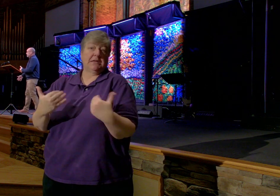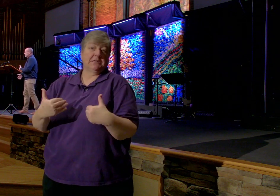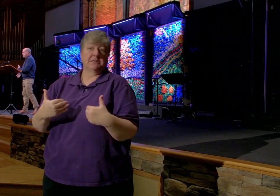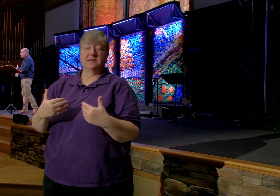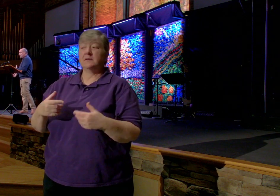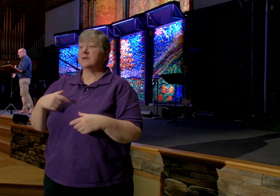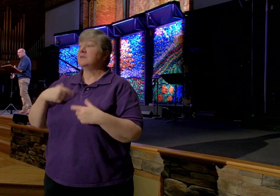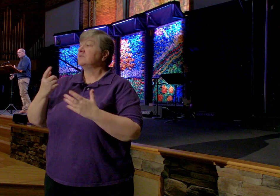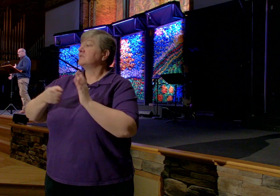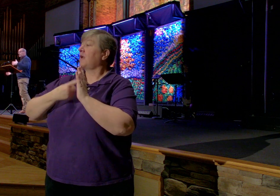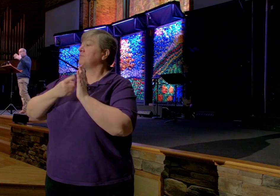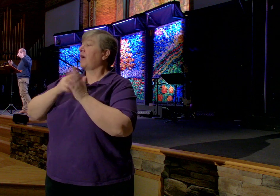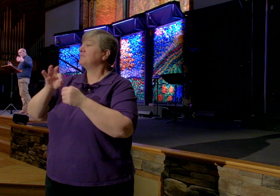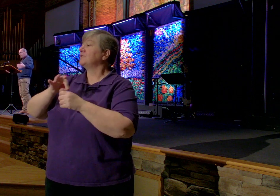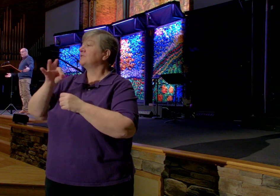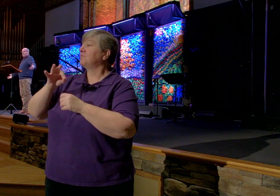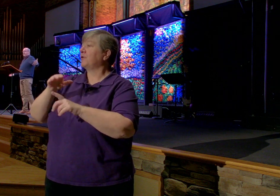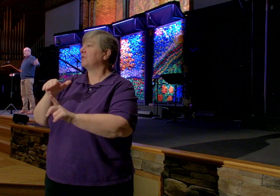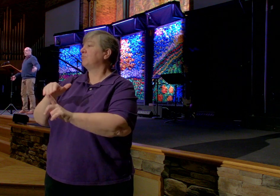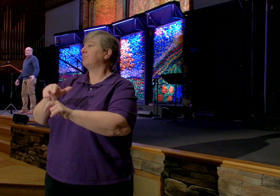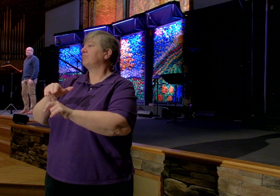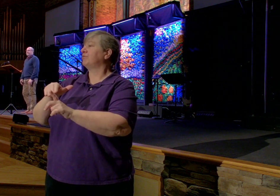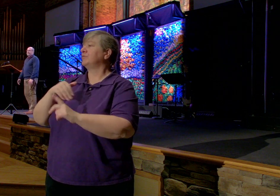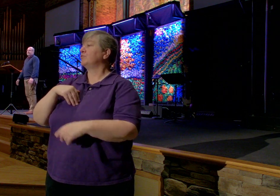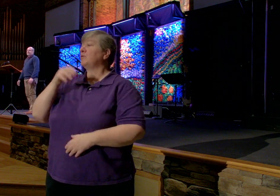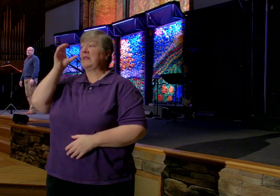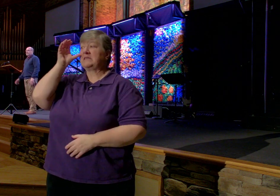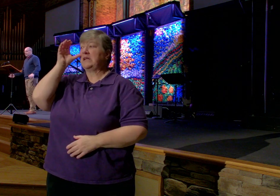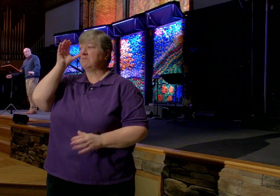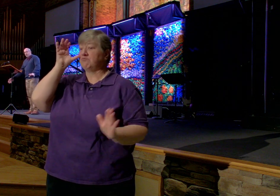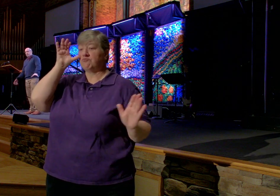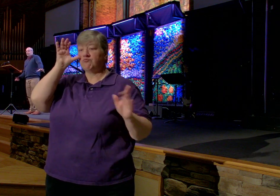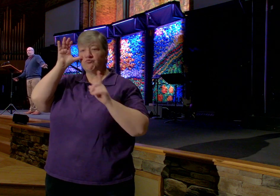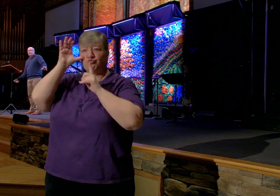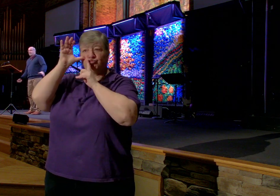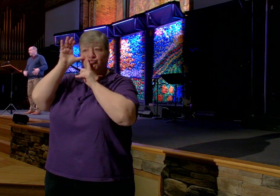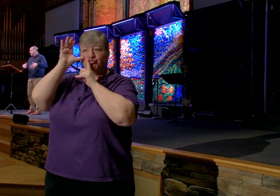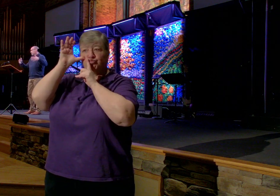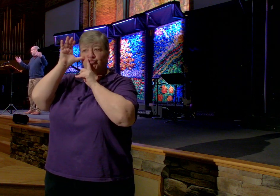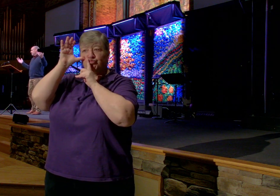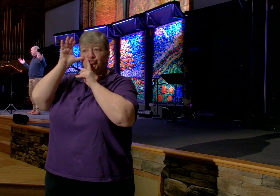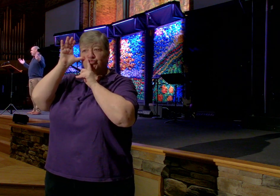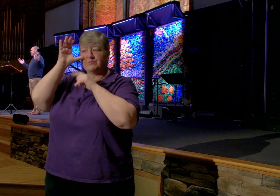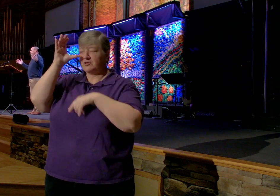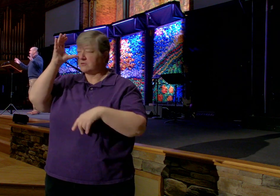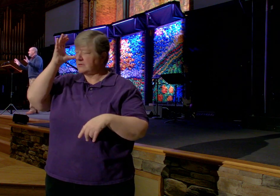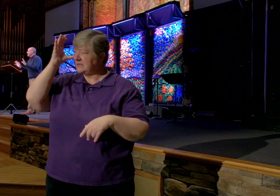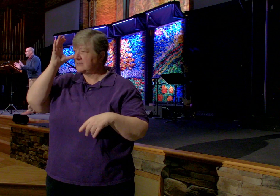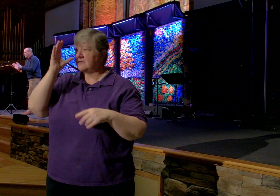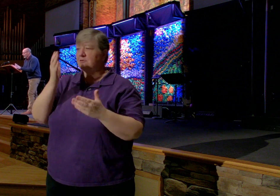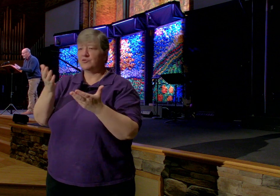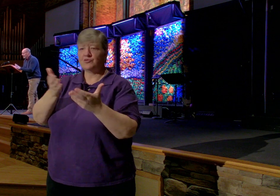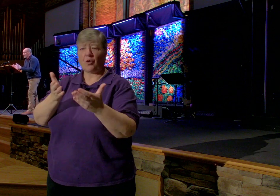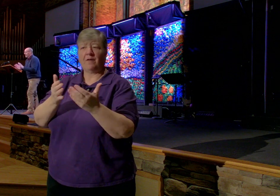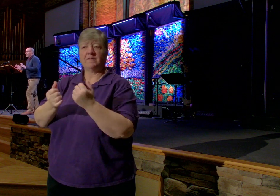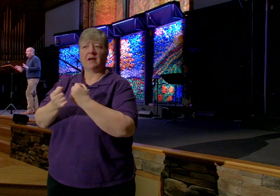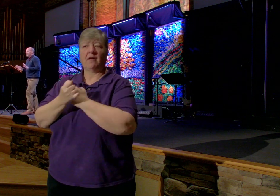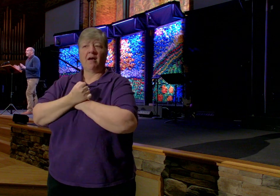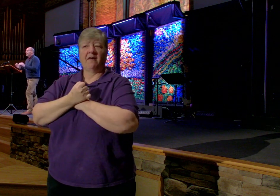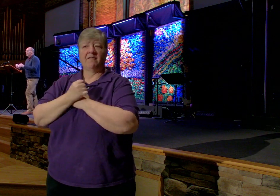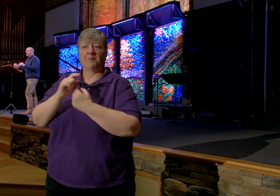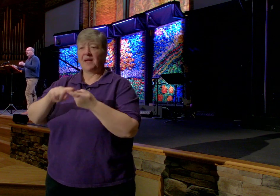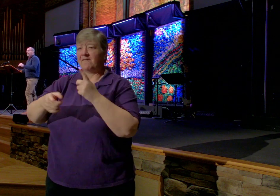invite them to church. Sometimes the Spirit will just prompt you to just simply listen, to just serve, to love, to just be a friend to them. But